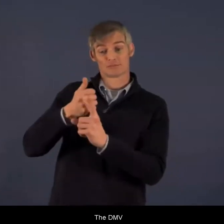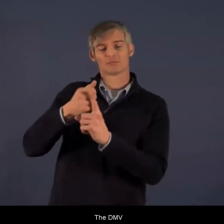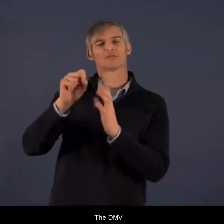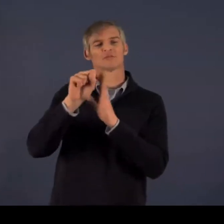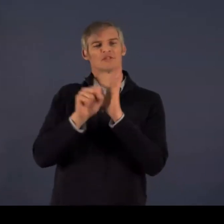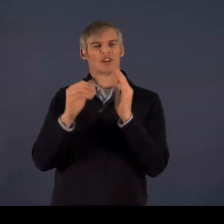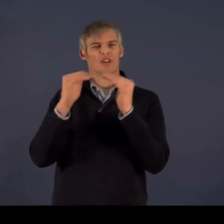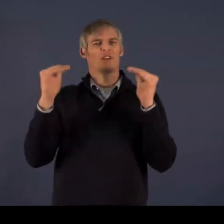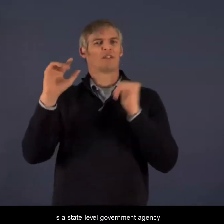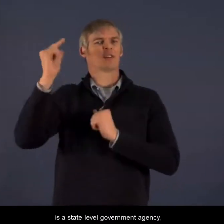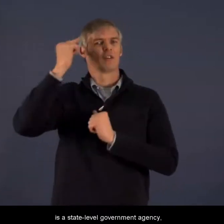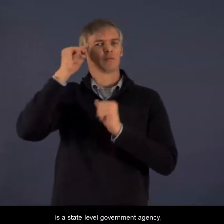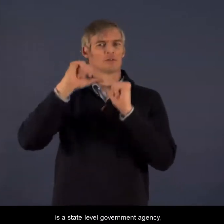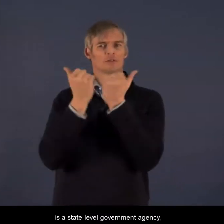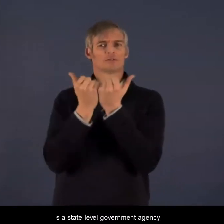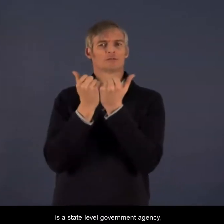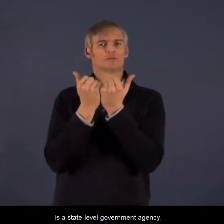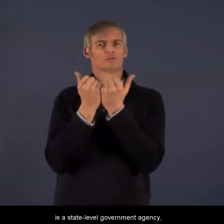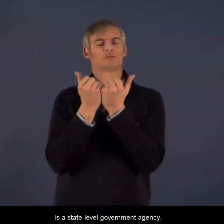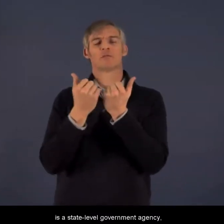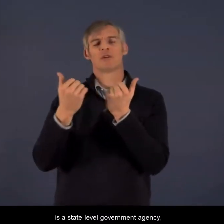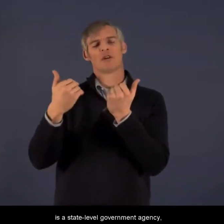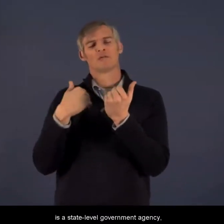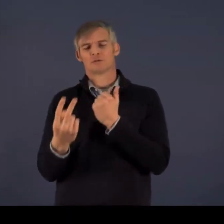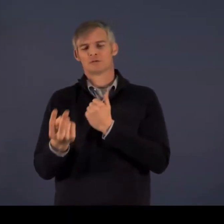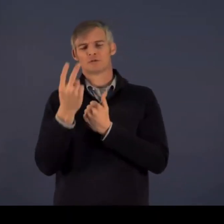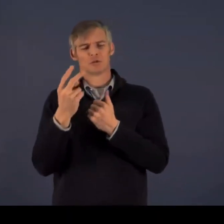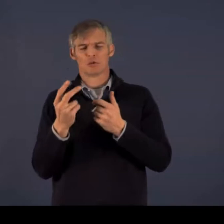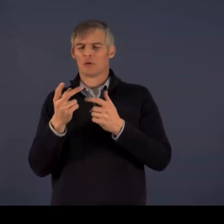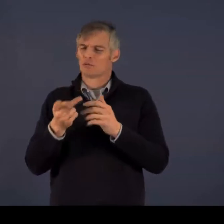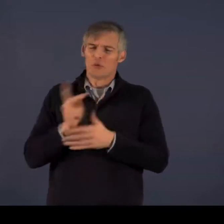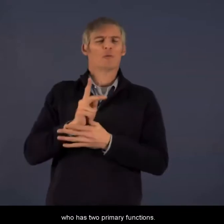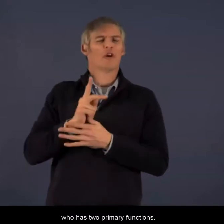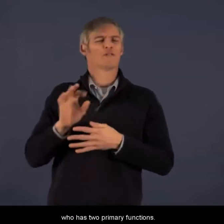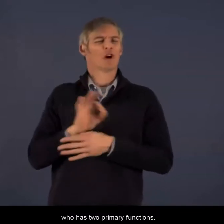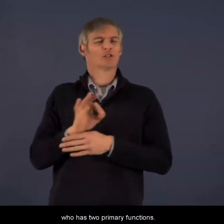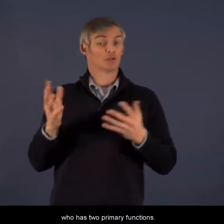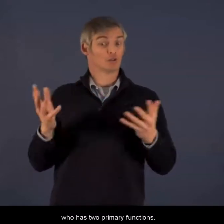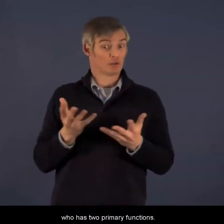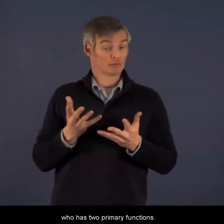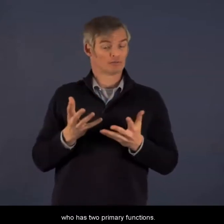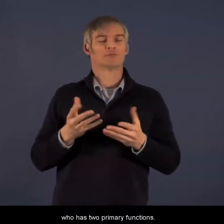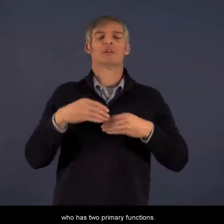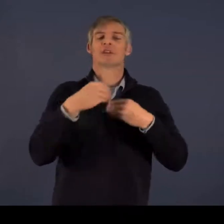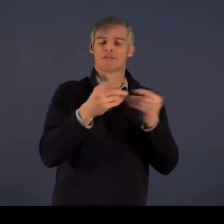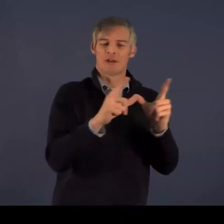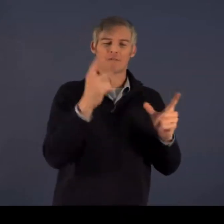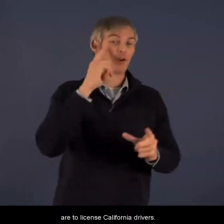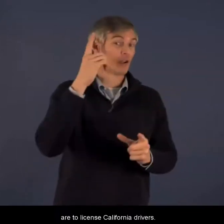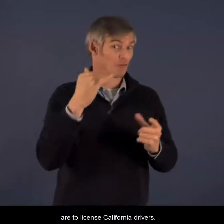DMV is a state-level government agency who has two primary functions. They are to